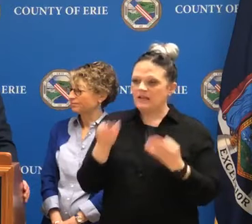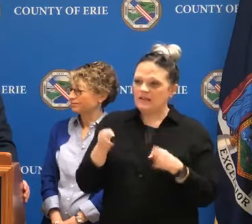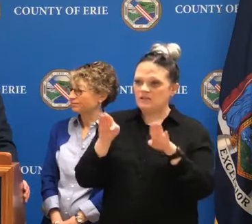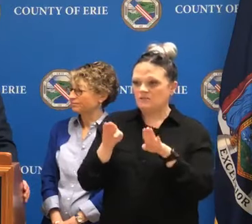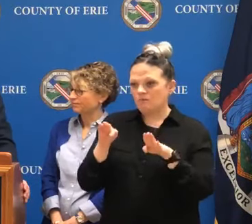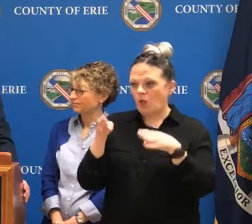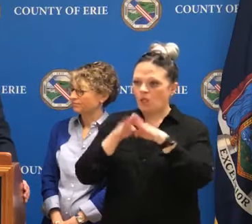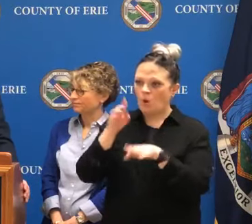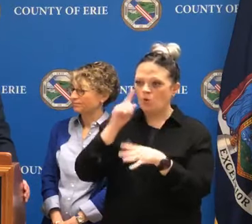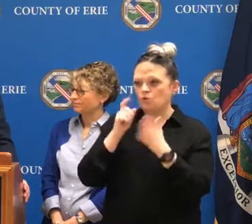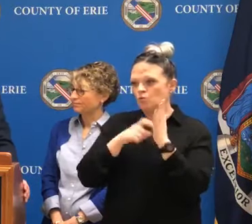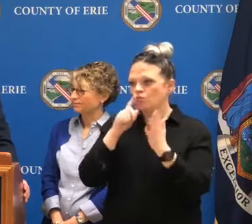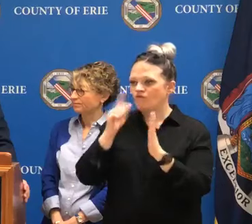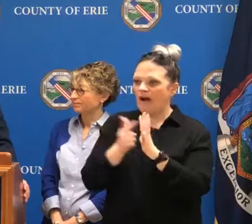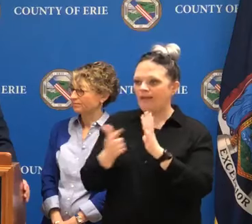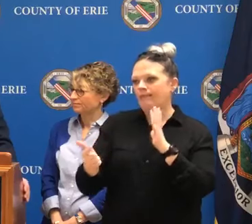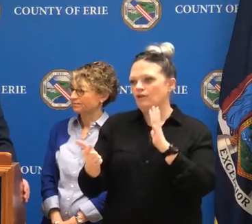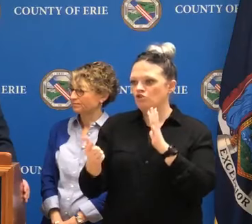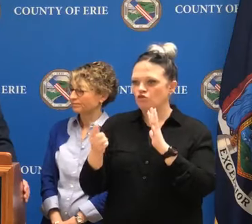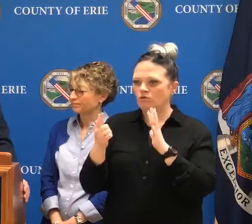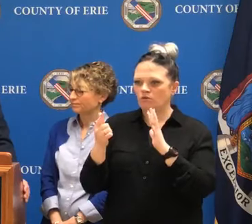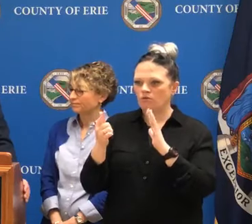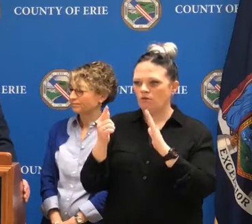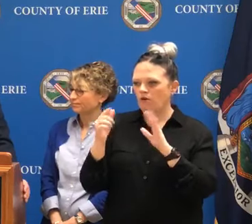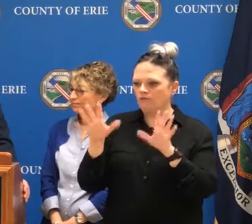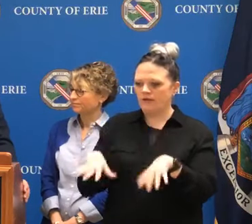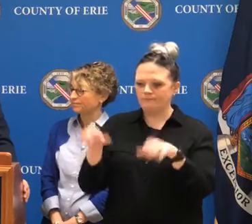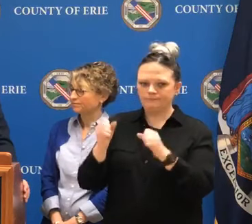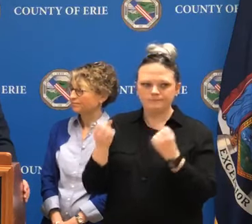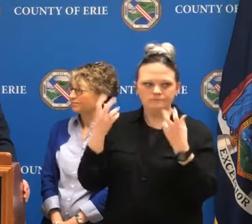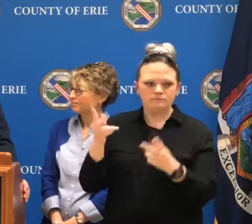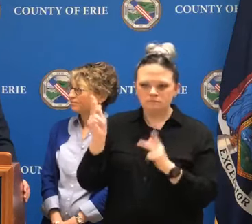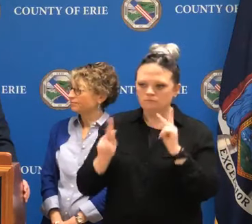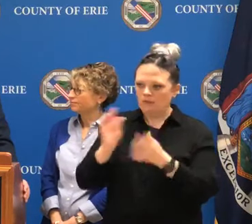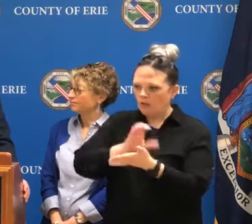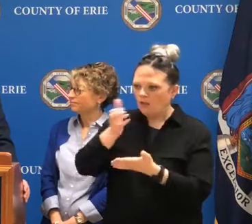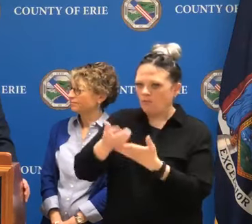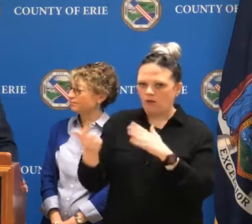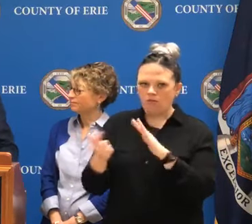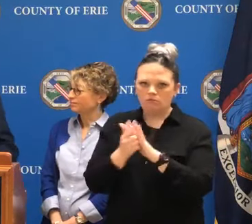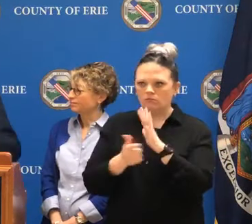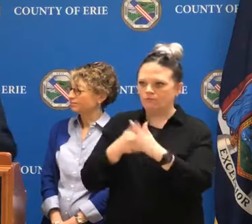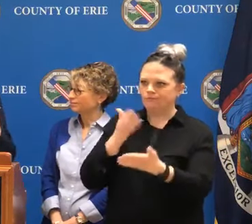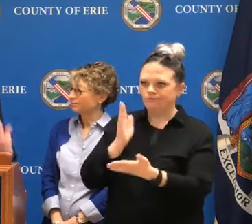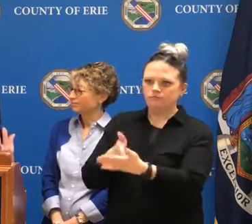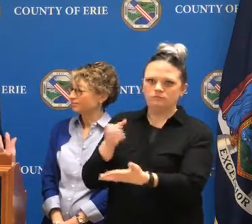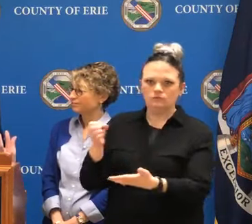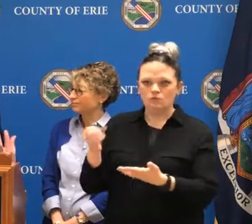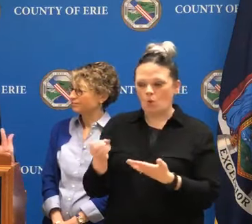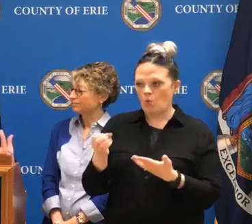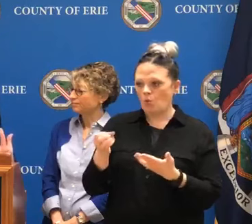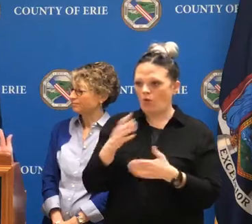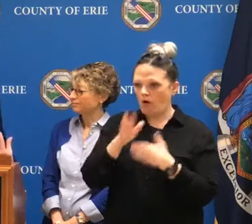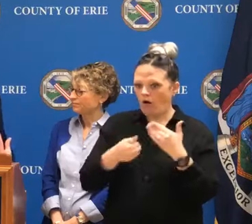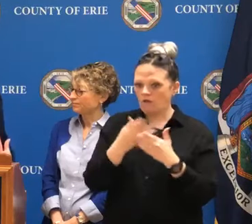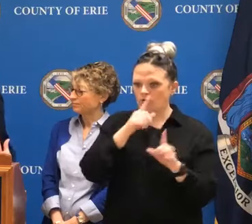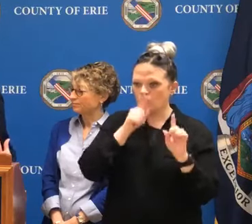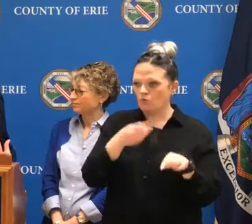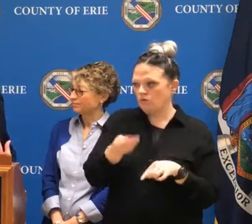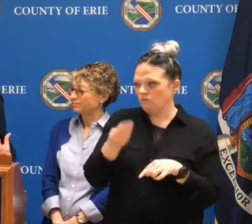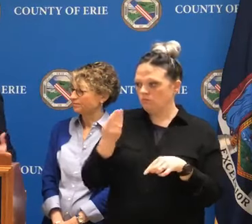occupancy laws. The same would apply to that. The emergency powers that are delegated to me are also given to her as our